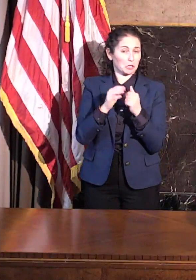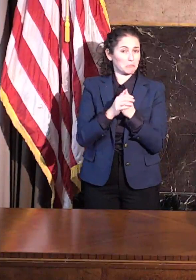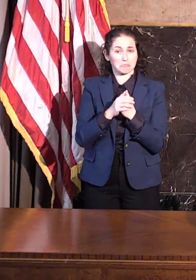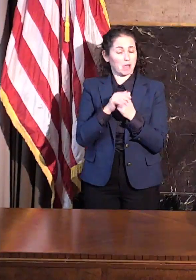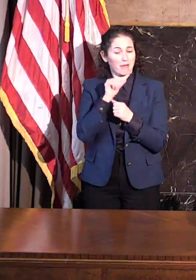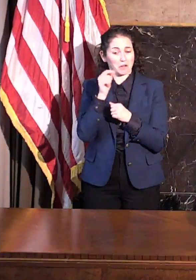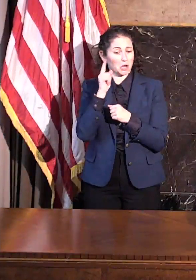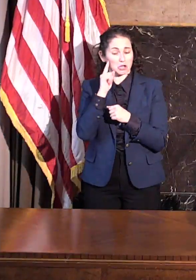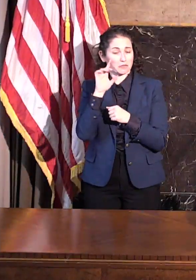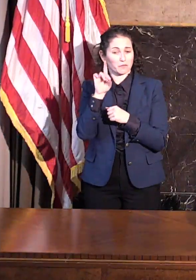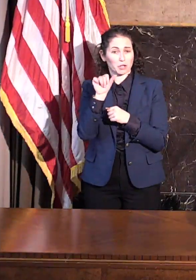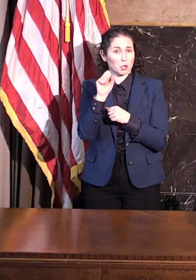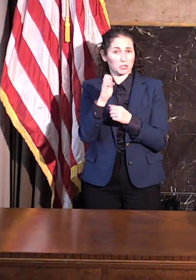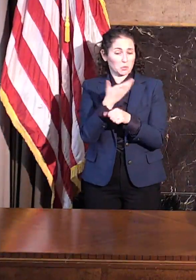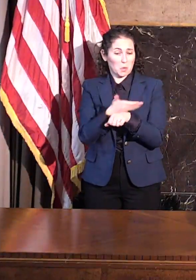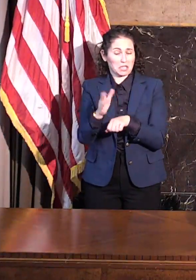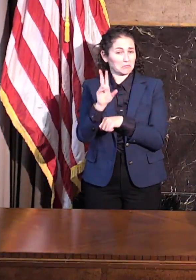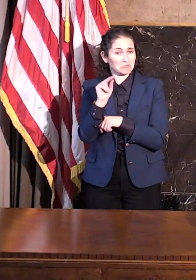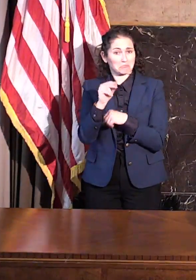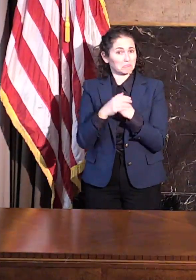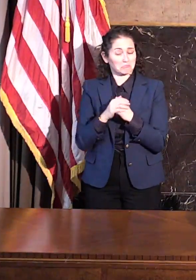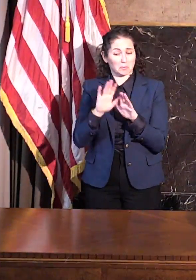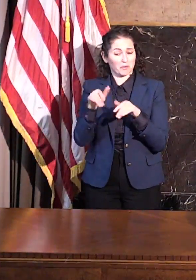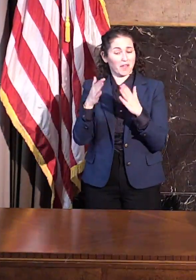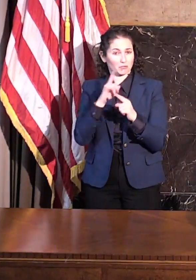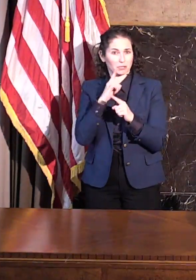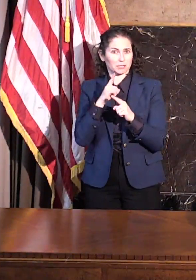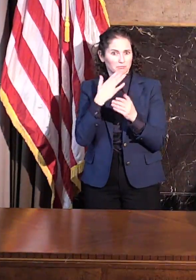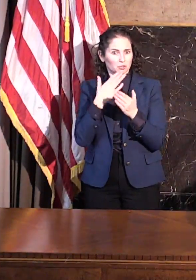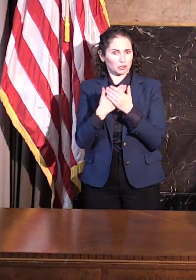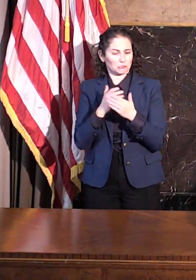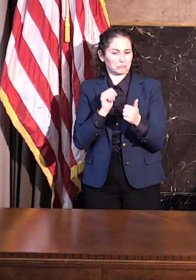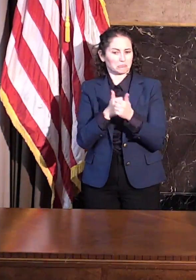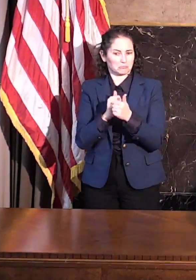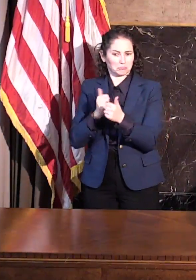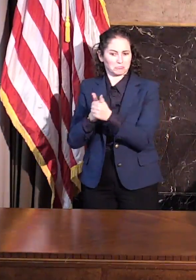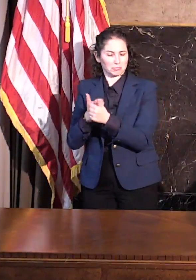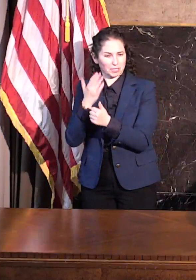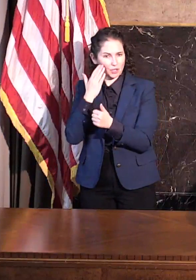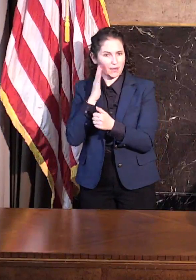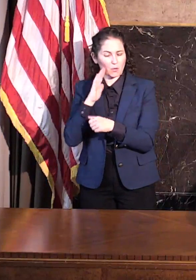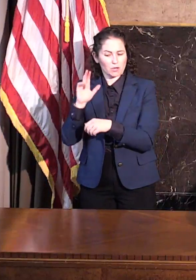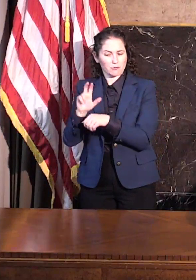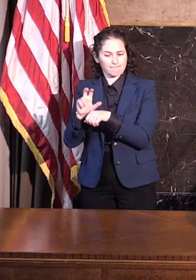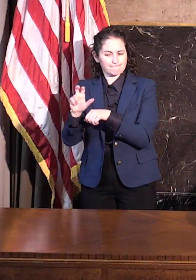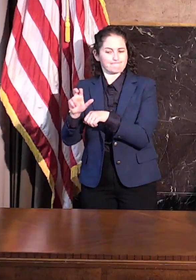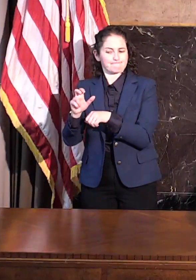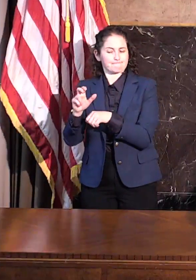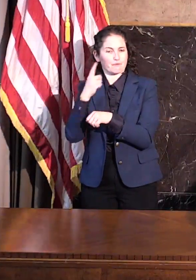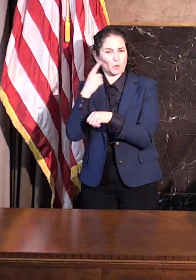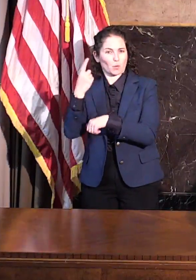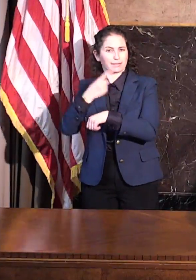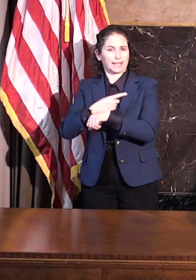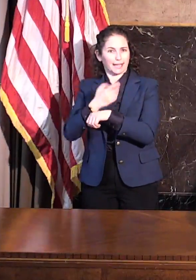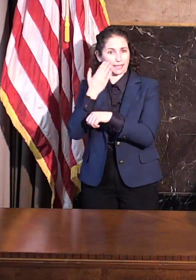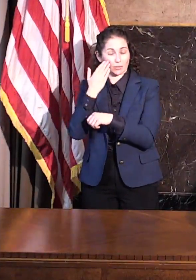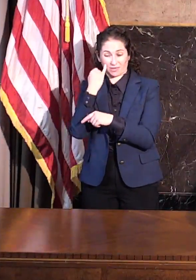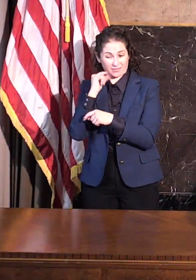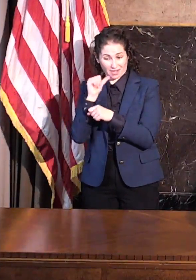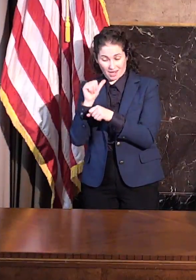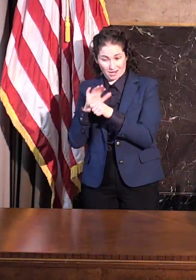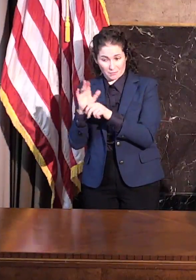the percentage of residents in nursing homes and staff in nursing homes that have? It hasn't changed much since the last time we talked. It's about